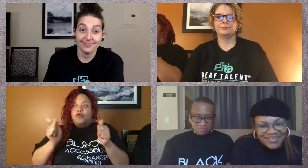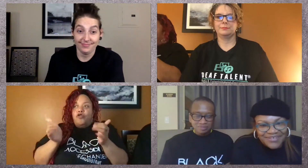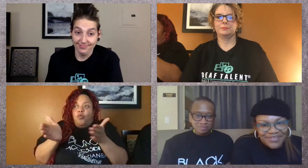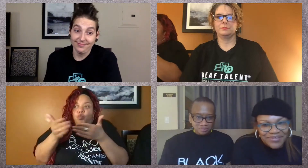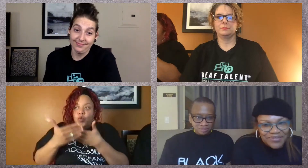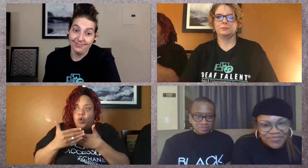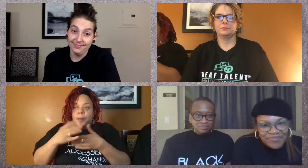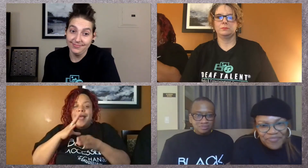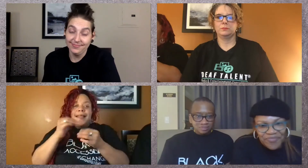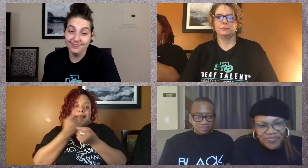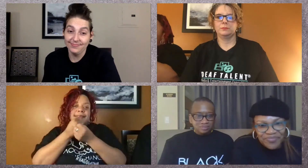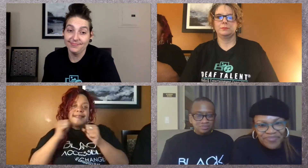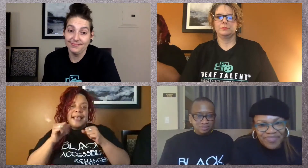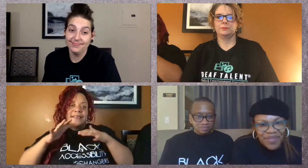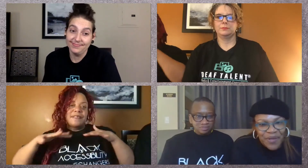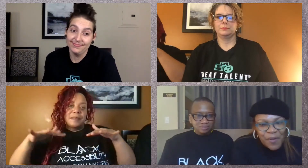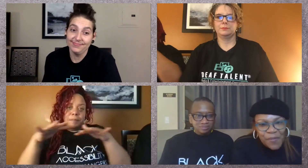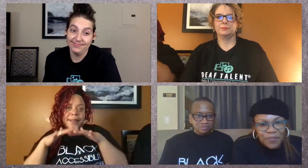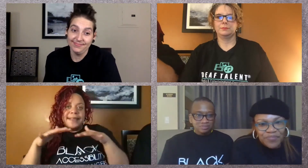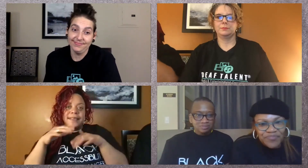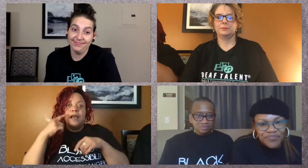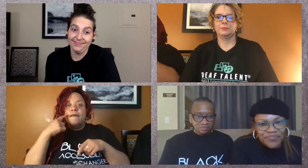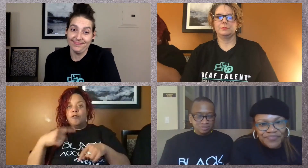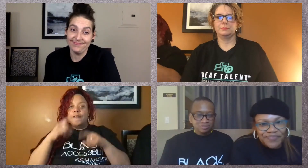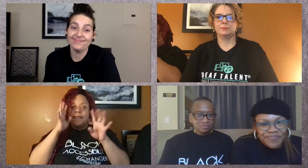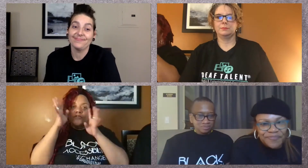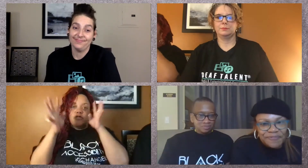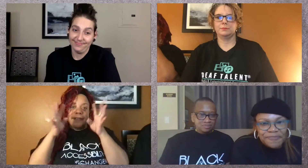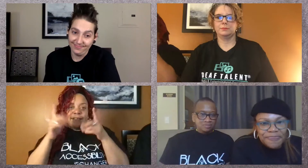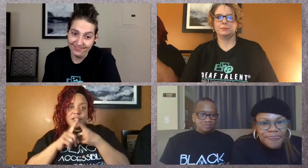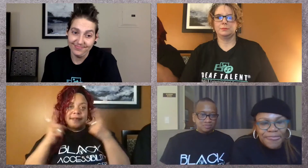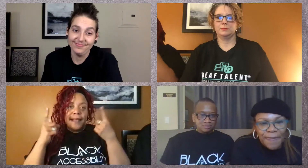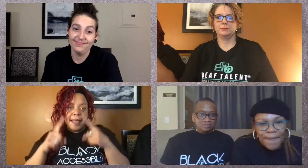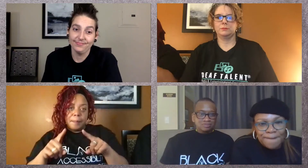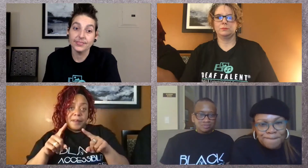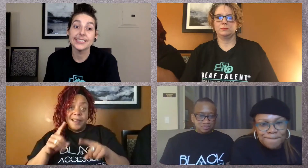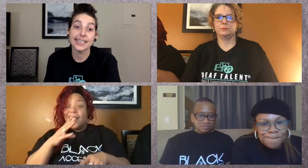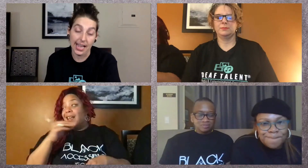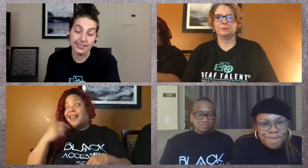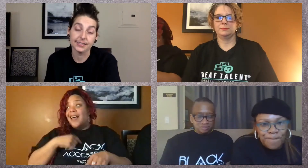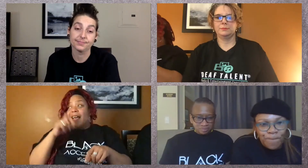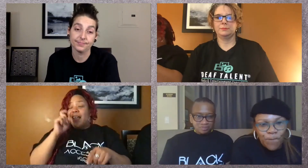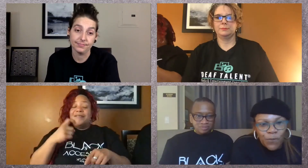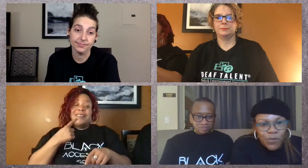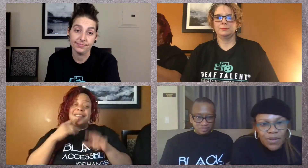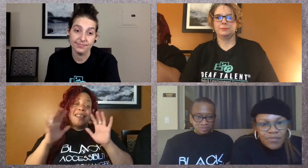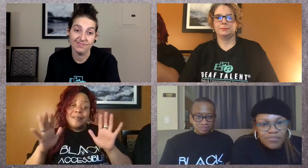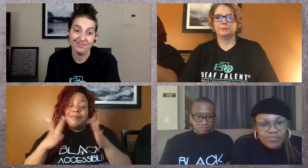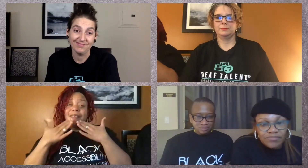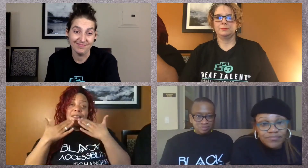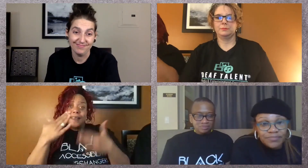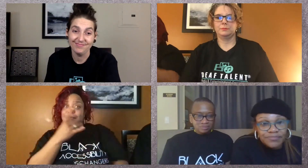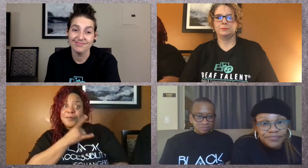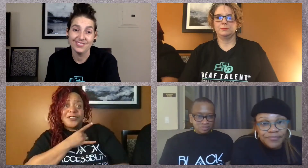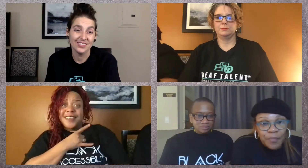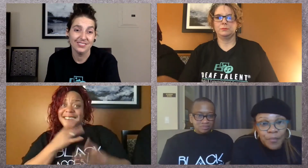And that's where the creativity happens. We had to create this room and safe space for